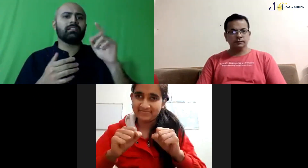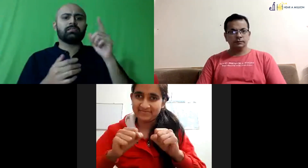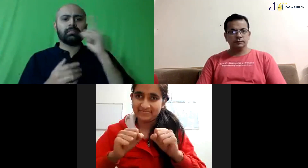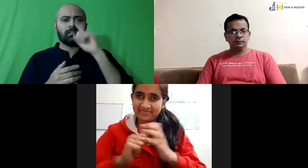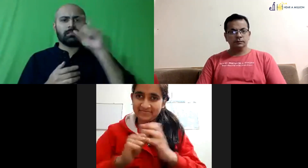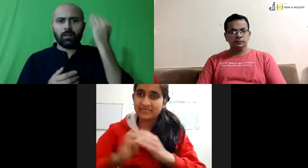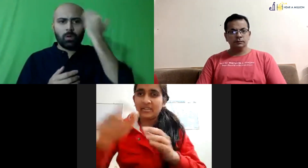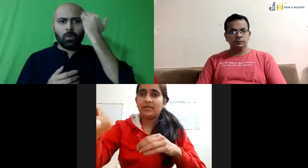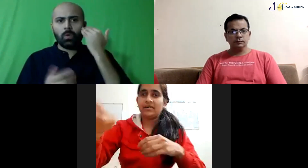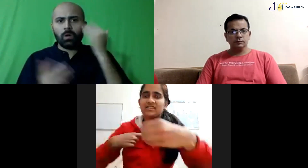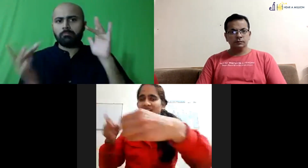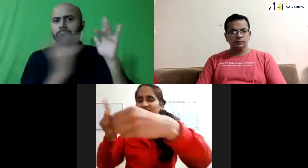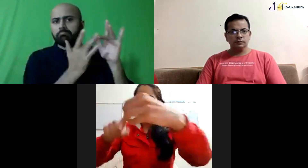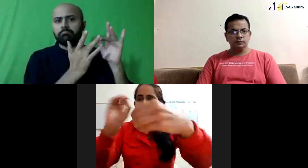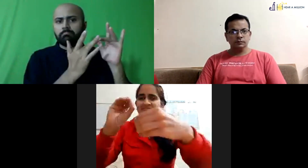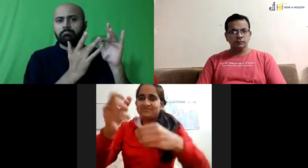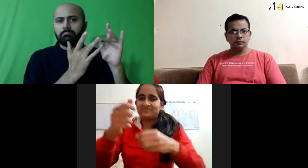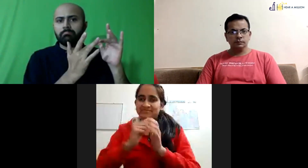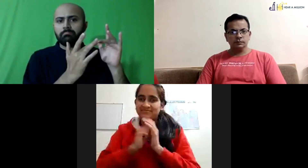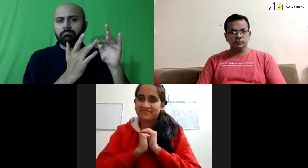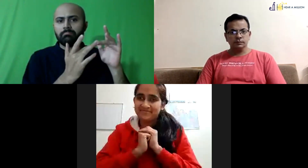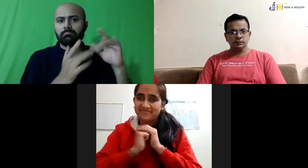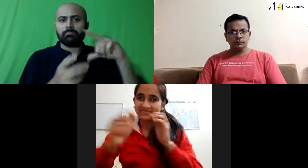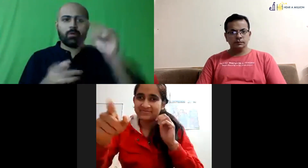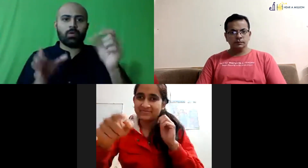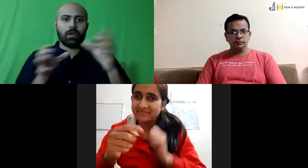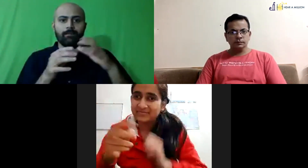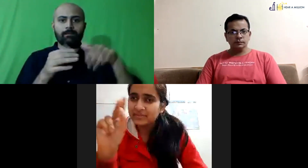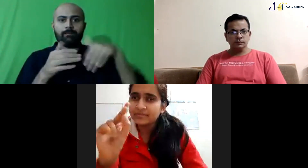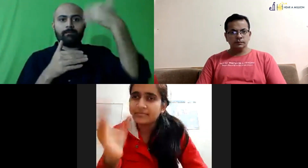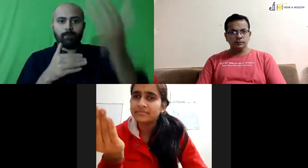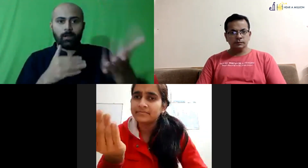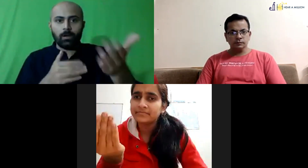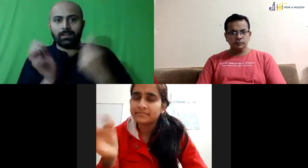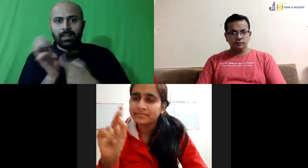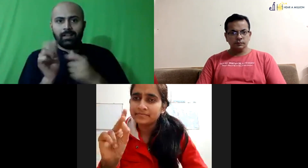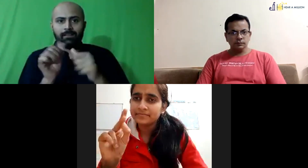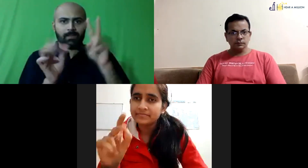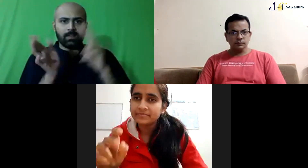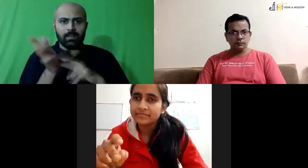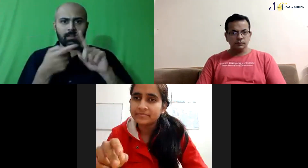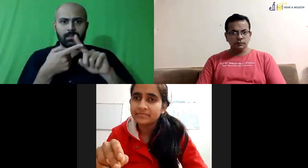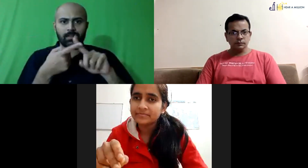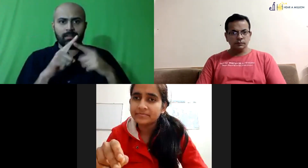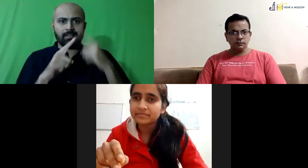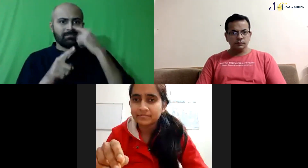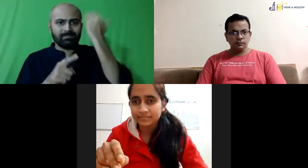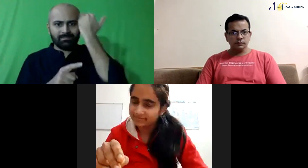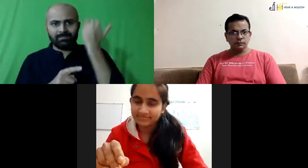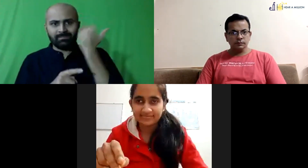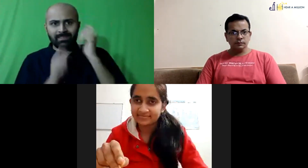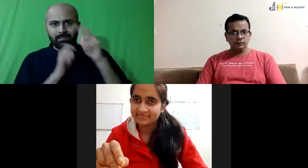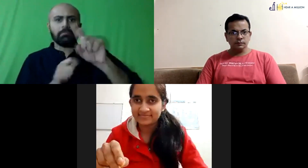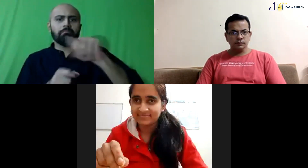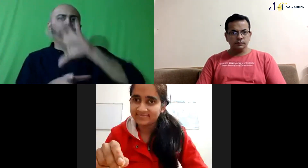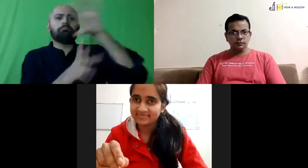enjoyed. So you may contact Miss Ravneet about this. You can have the when we will